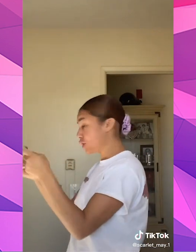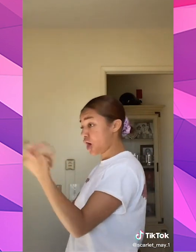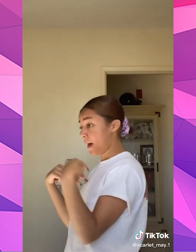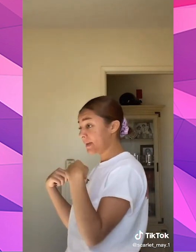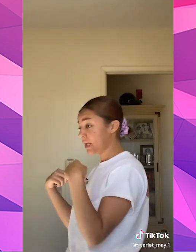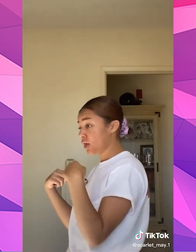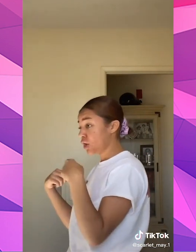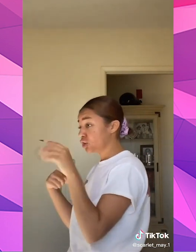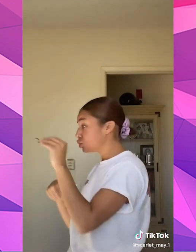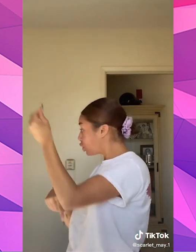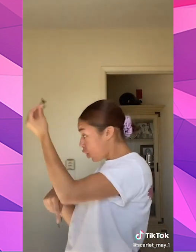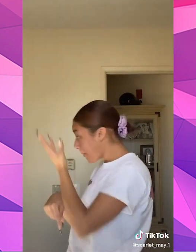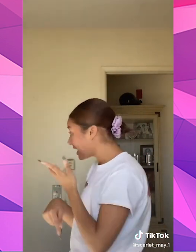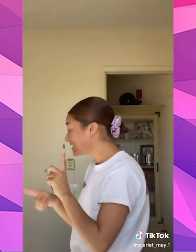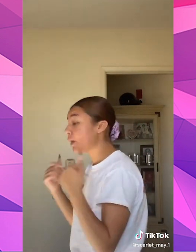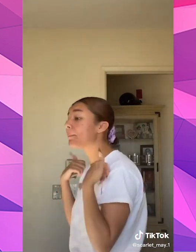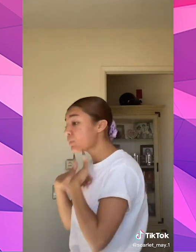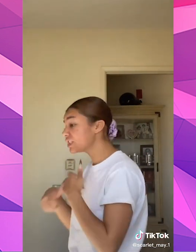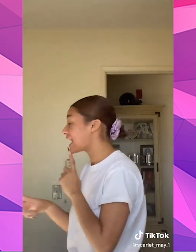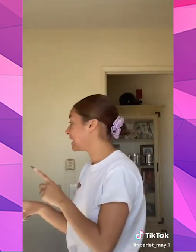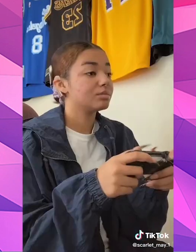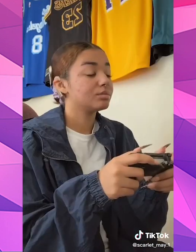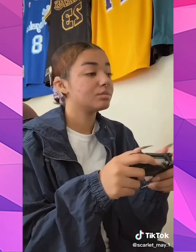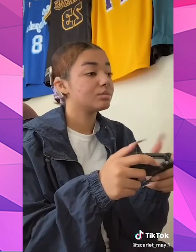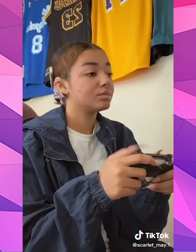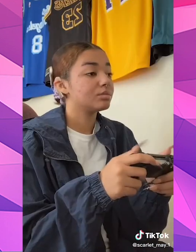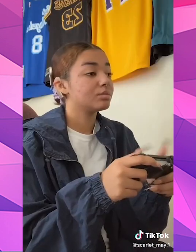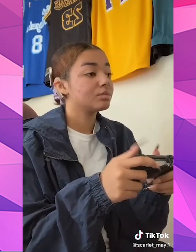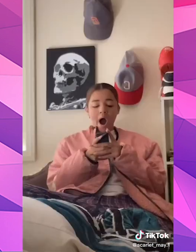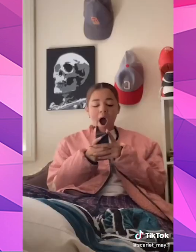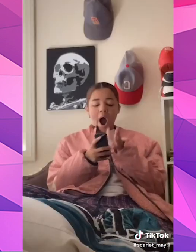that's how y'all comin' So nobody gon' tell me where my jacket is?